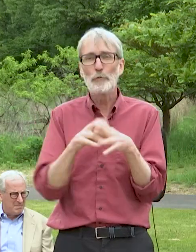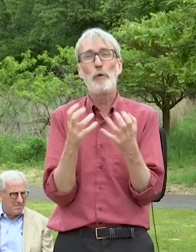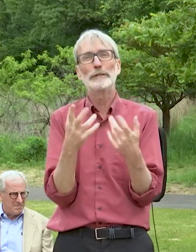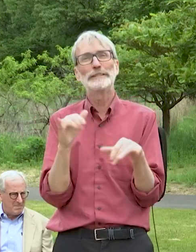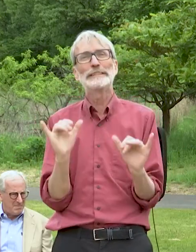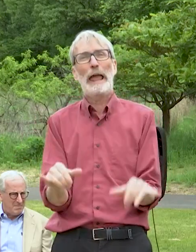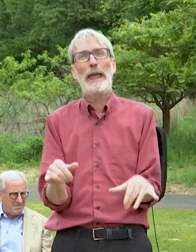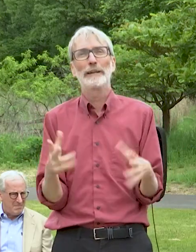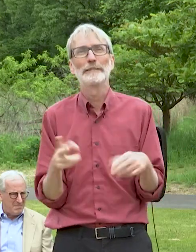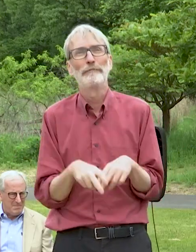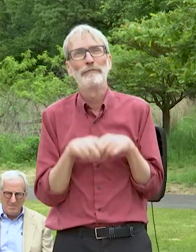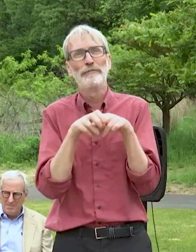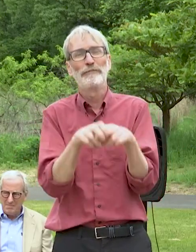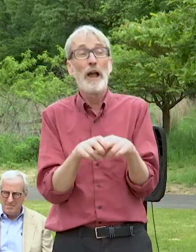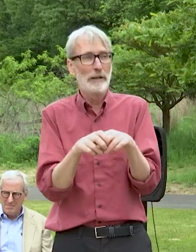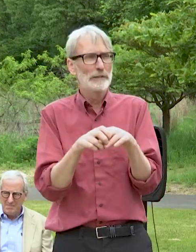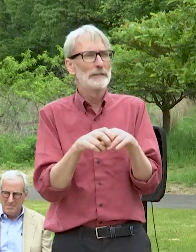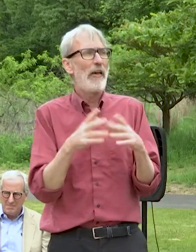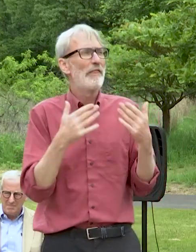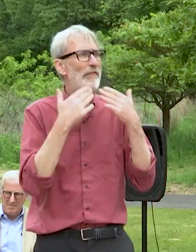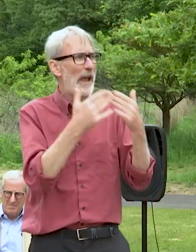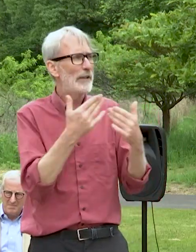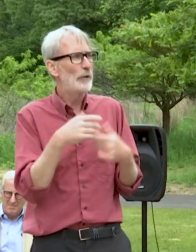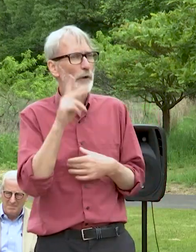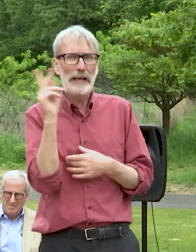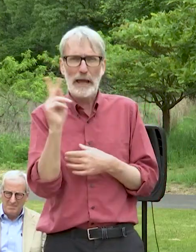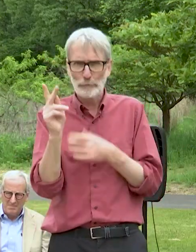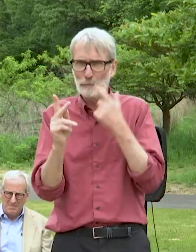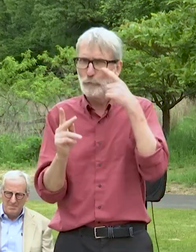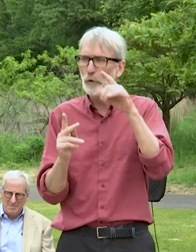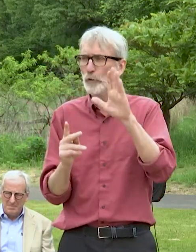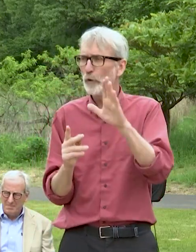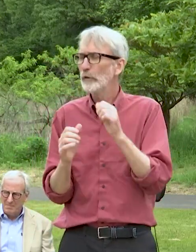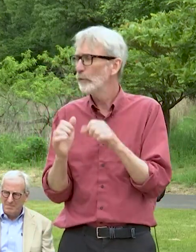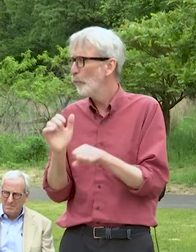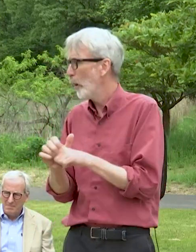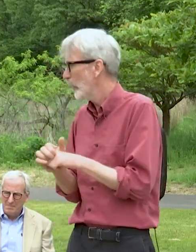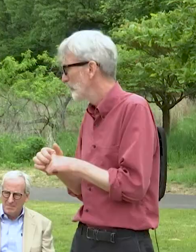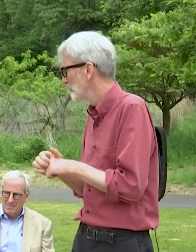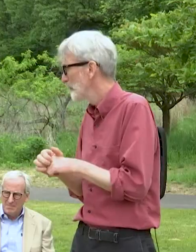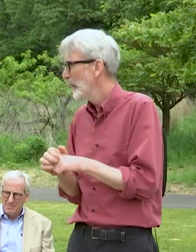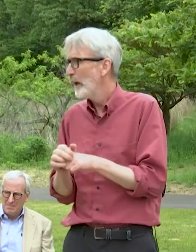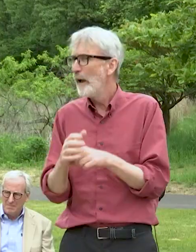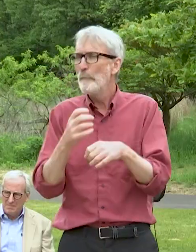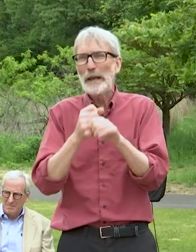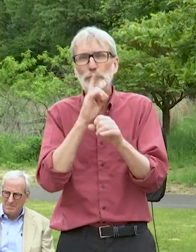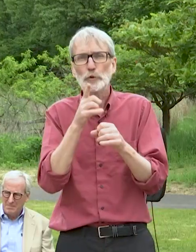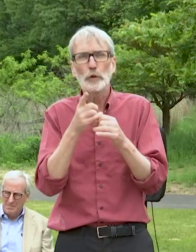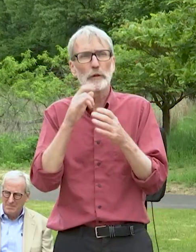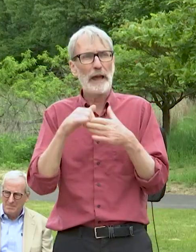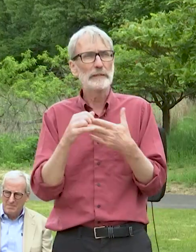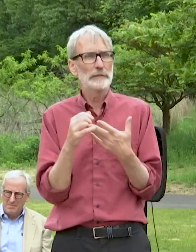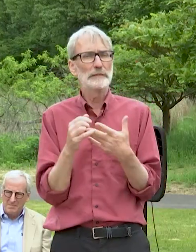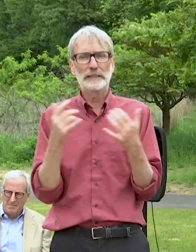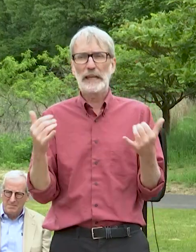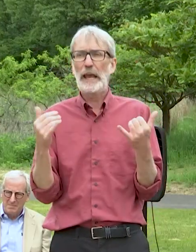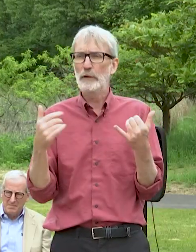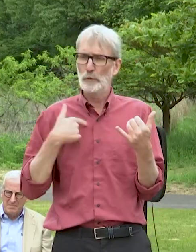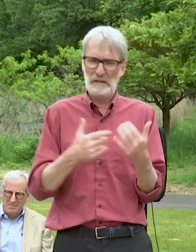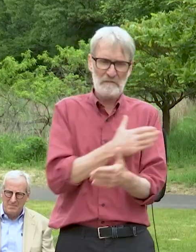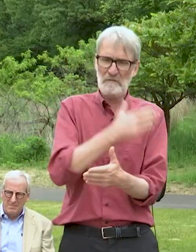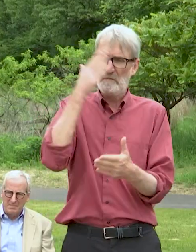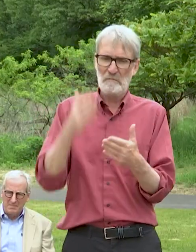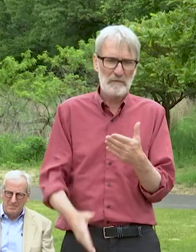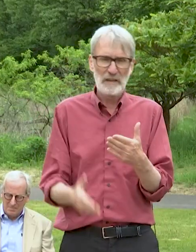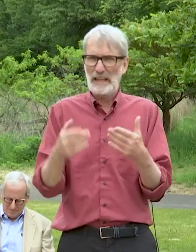up. So I just want to thank you, Catherine, for the work that you've done and making sure that at the end of the day, we've completed a